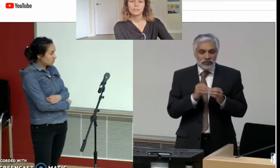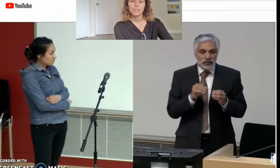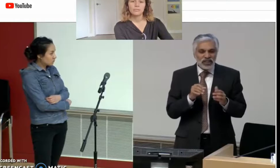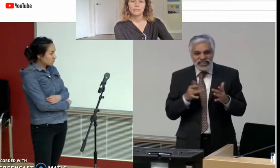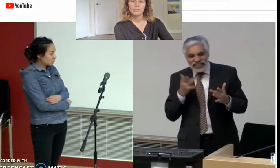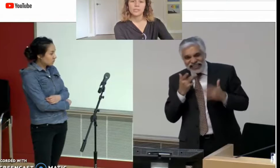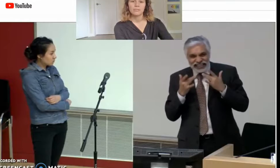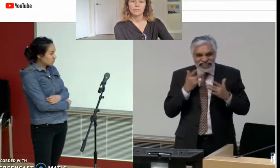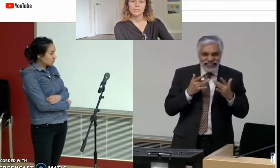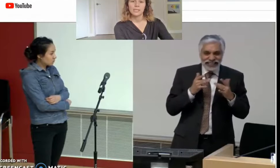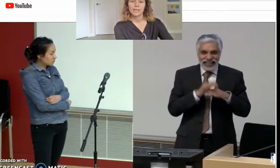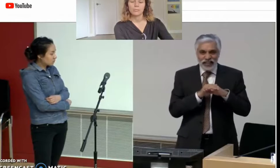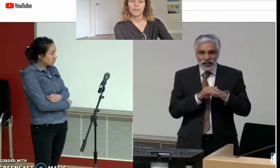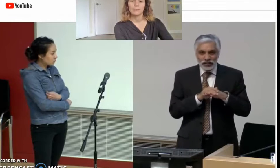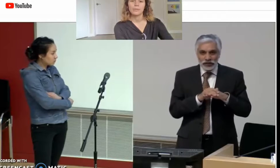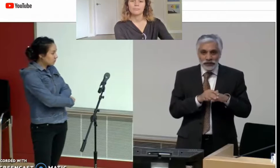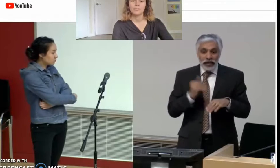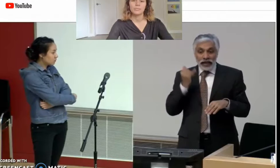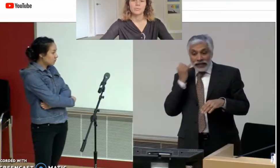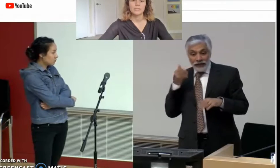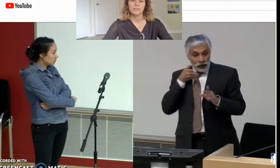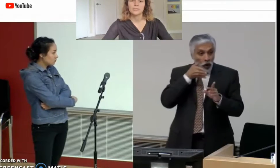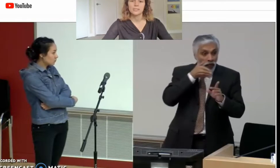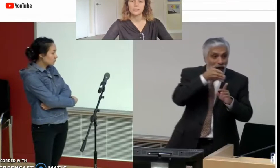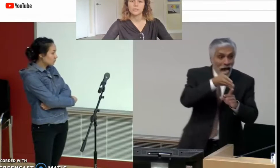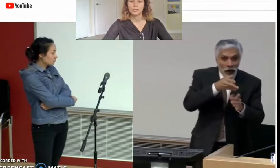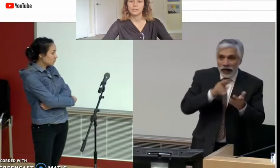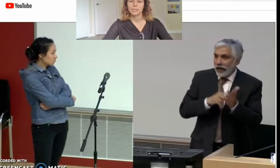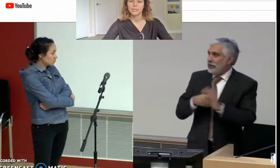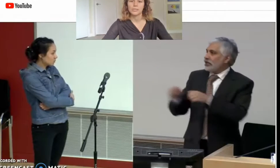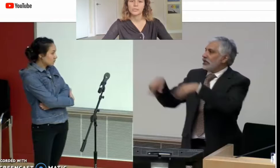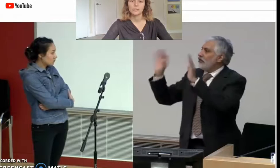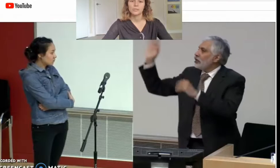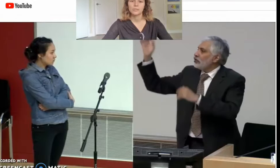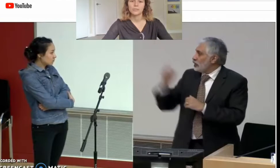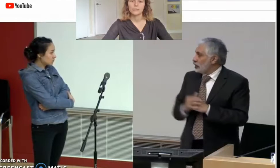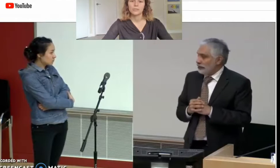There's a 50% fluency rate, but 50% still struggle with English.